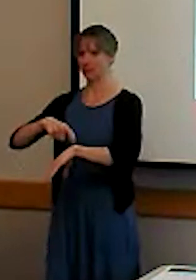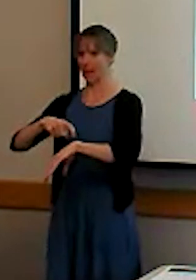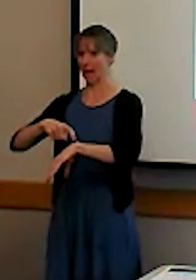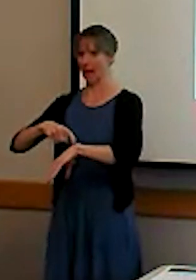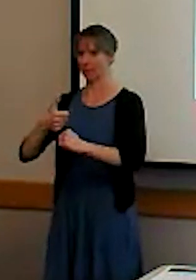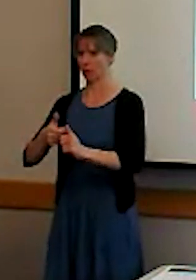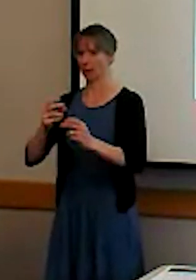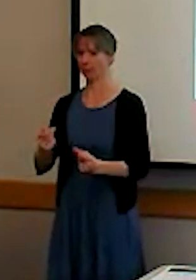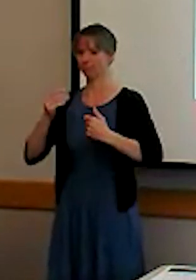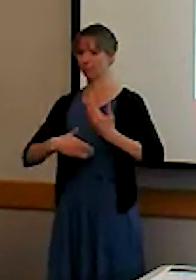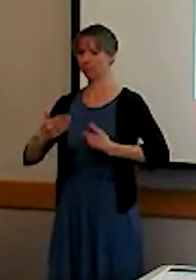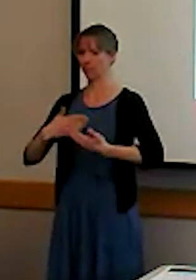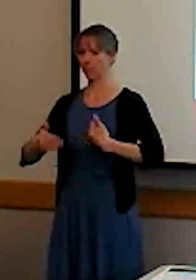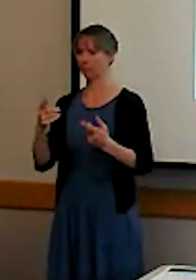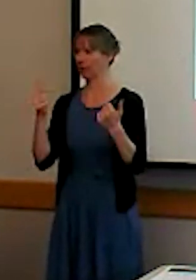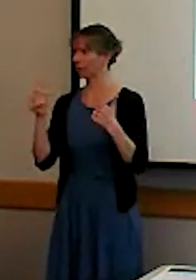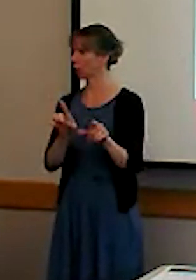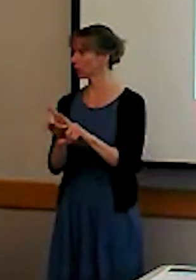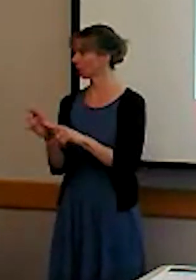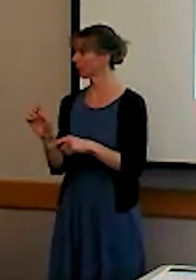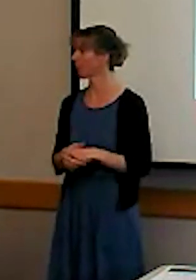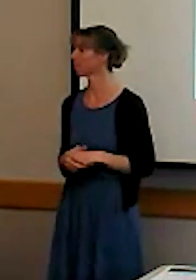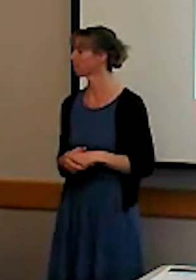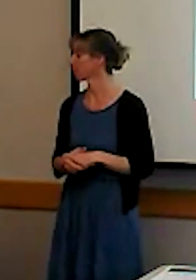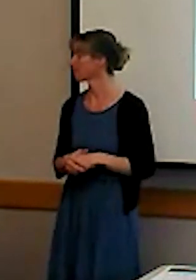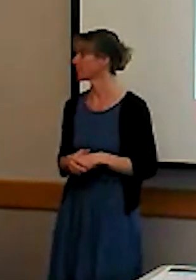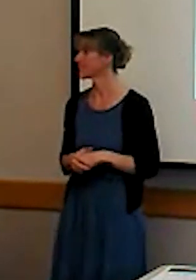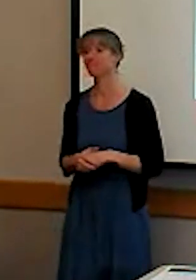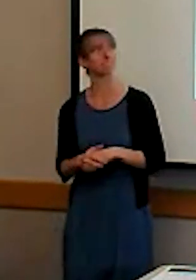try to speed through also.